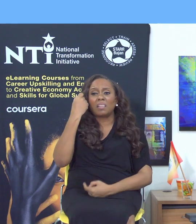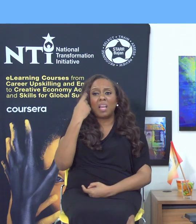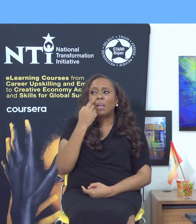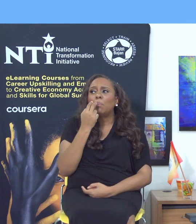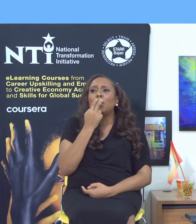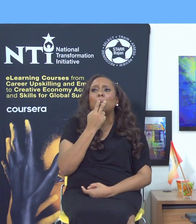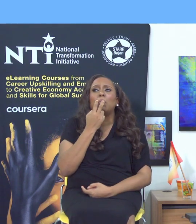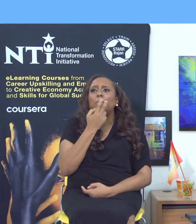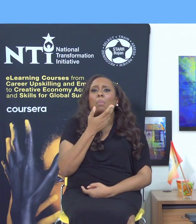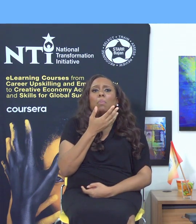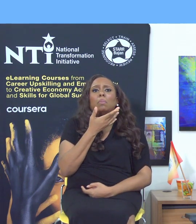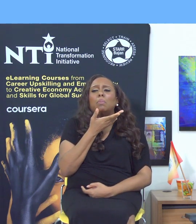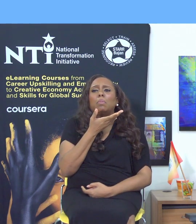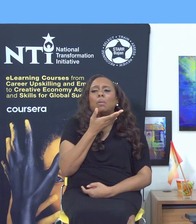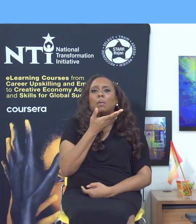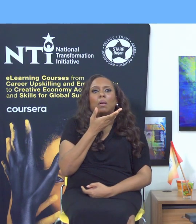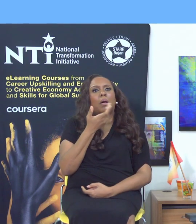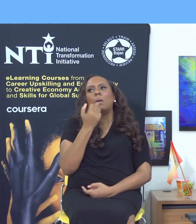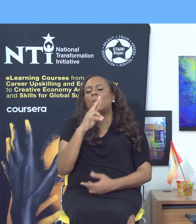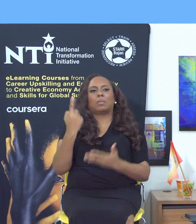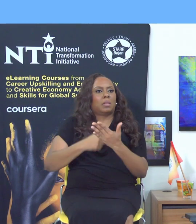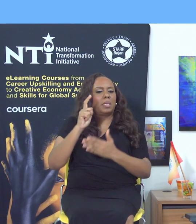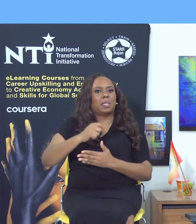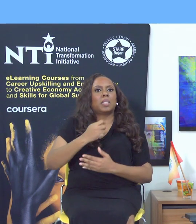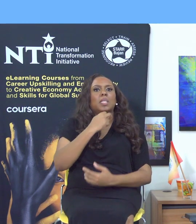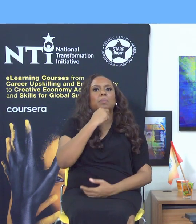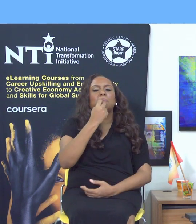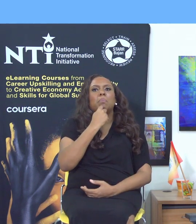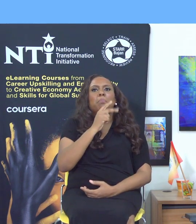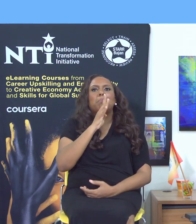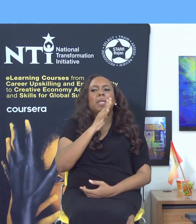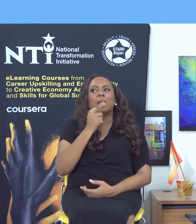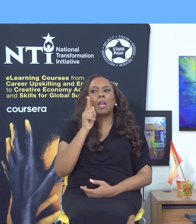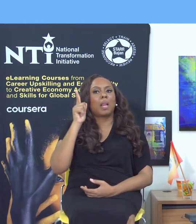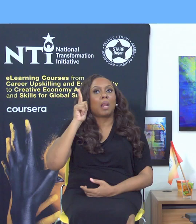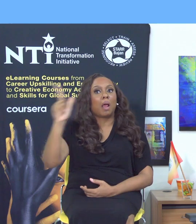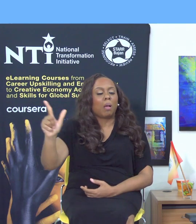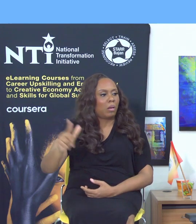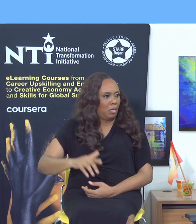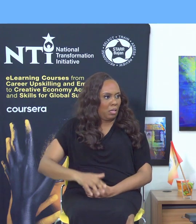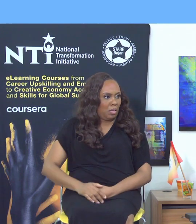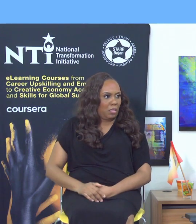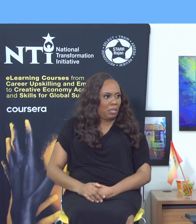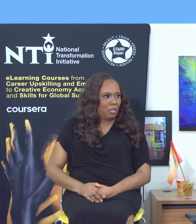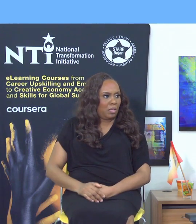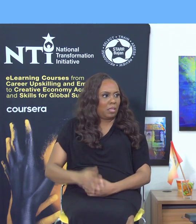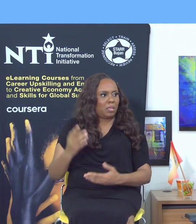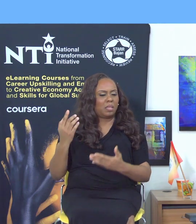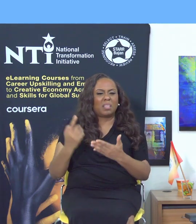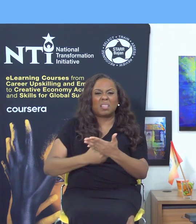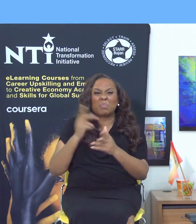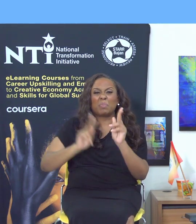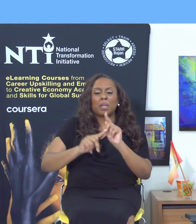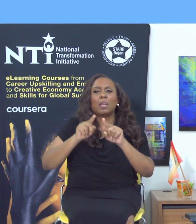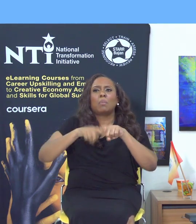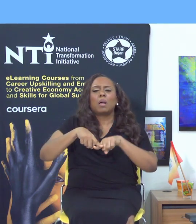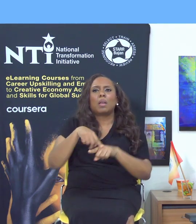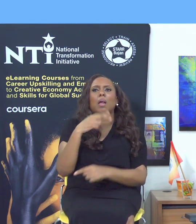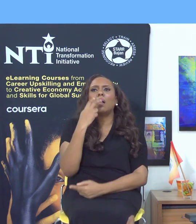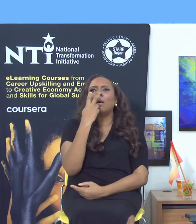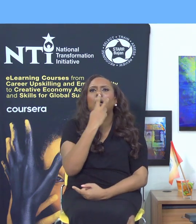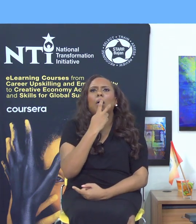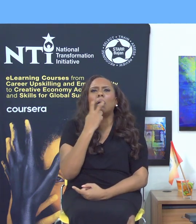one, clarity, that's two. And we all still need, depending on reading lips, to achieve the